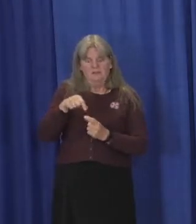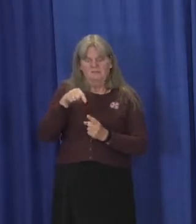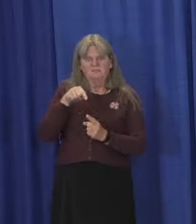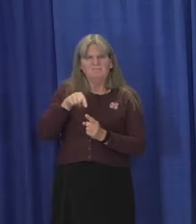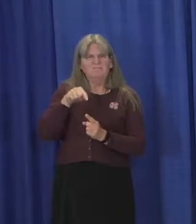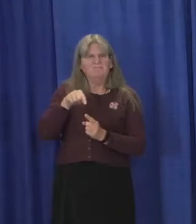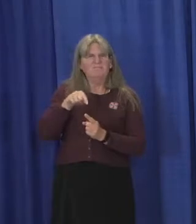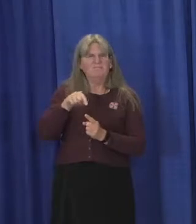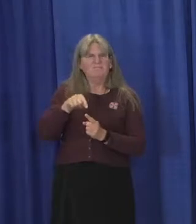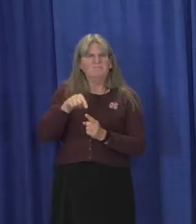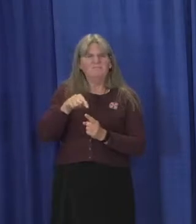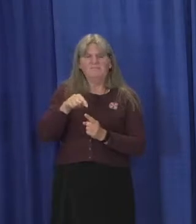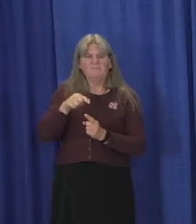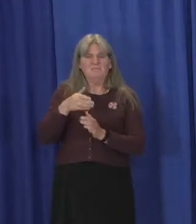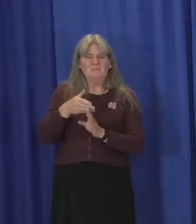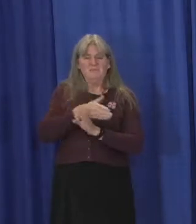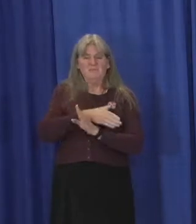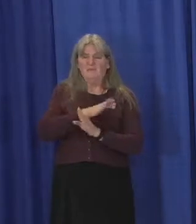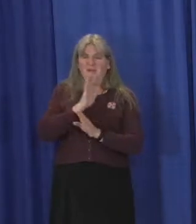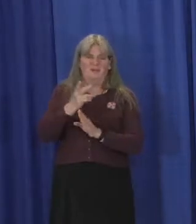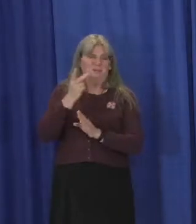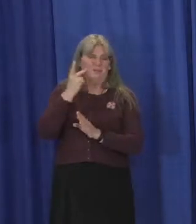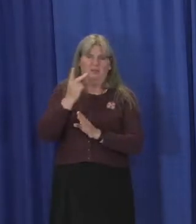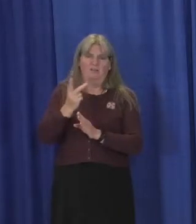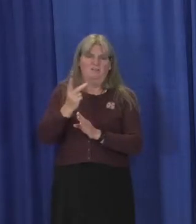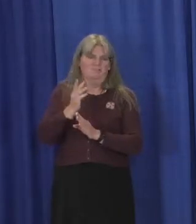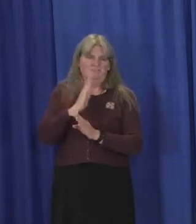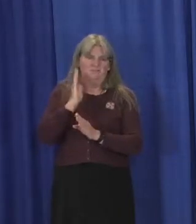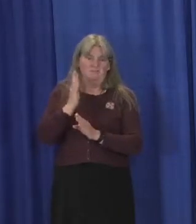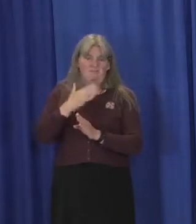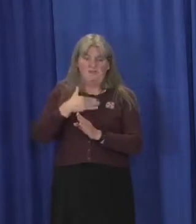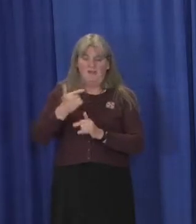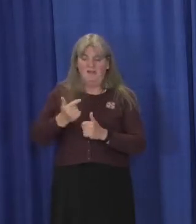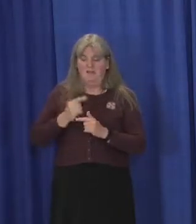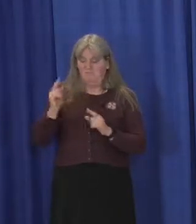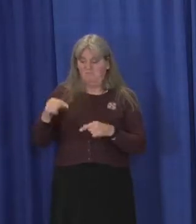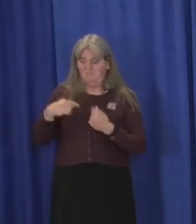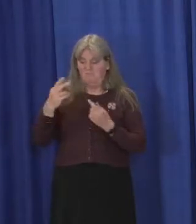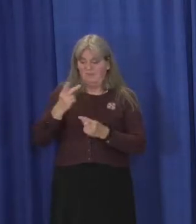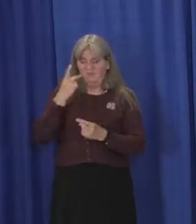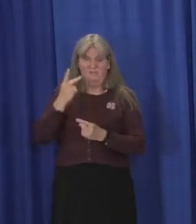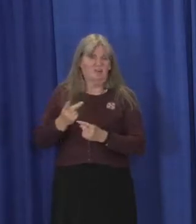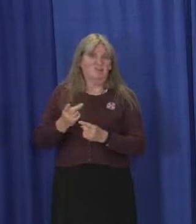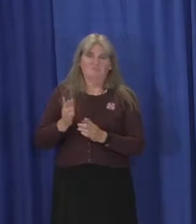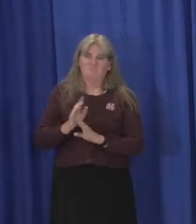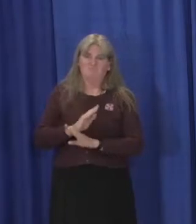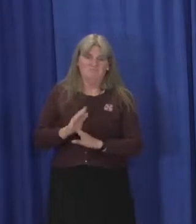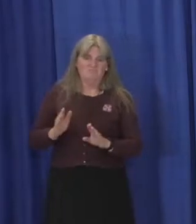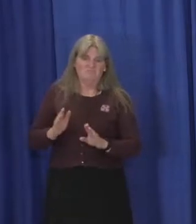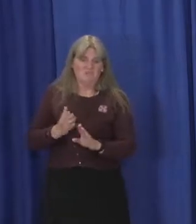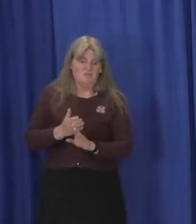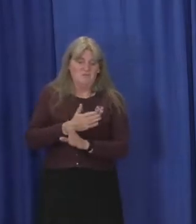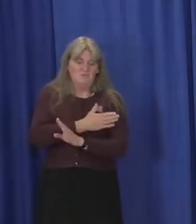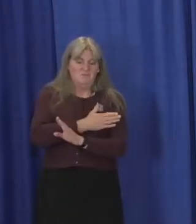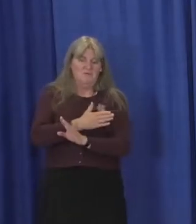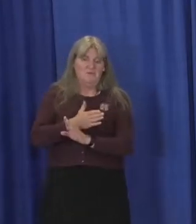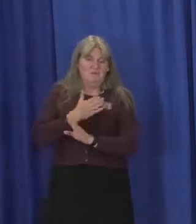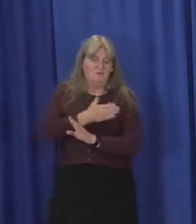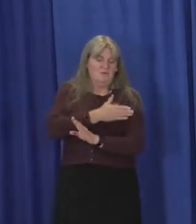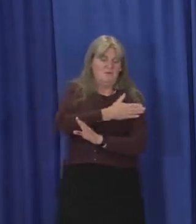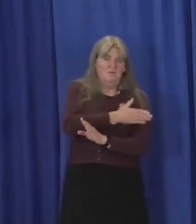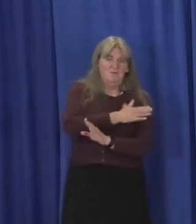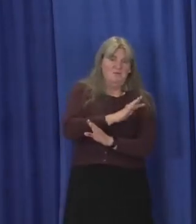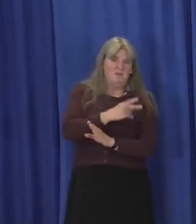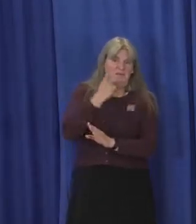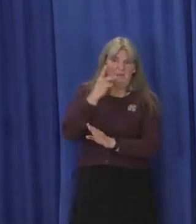something that we have not seen before in my lifetime, certainly, and perhaps in the lifetimes of many generations.